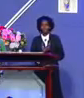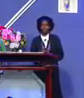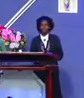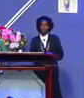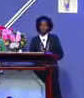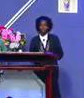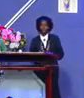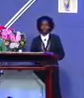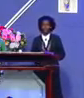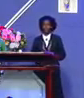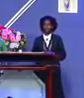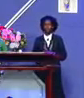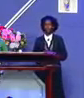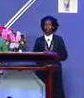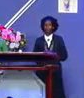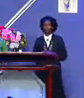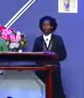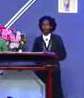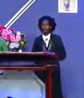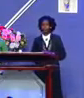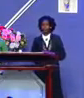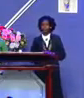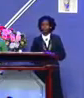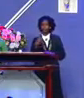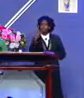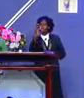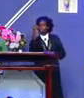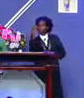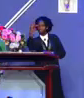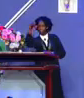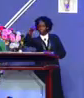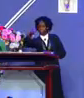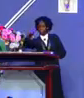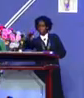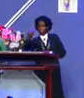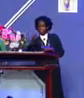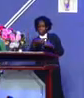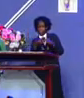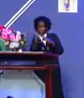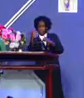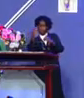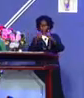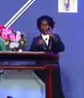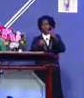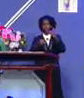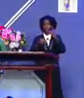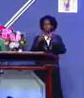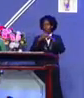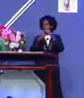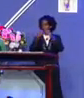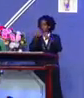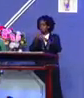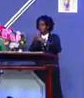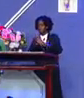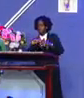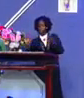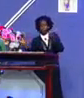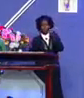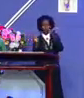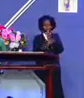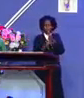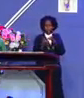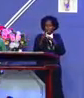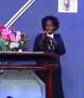us. Omwaka gwa 2019 nga gwako. In the 2019, twafuna okulumbagana mu mpola